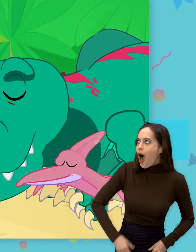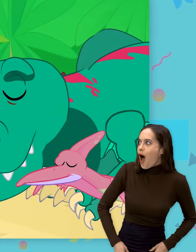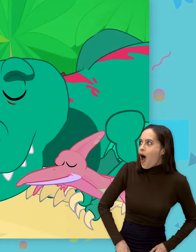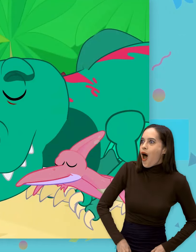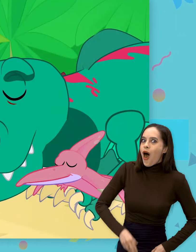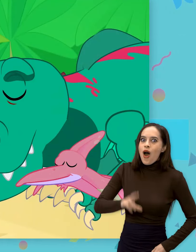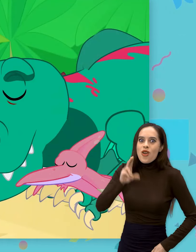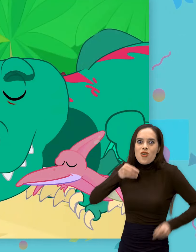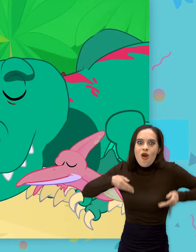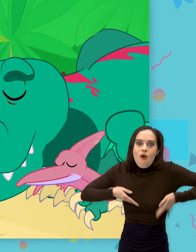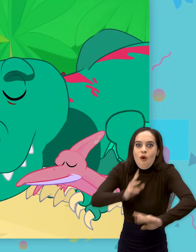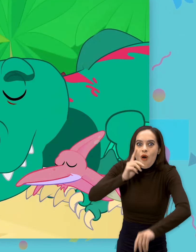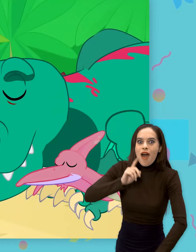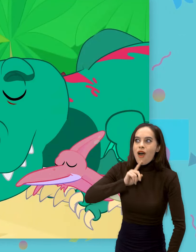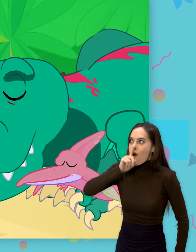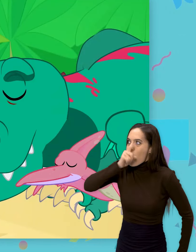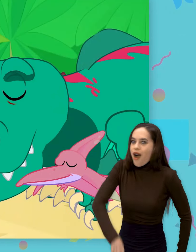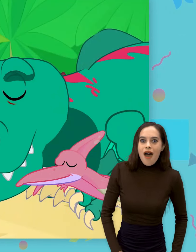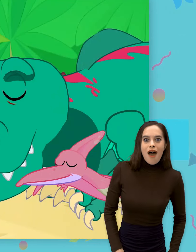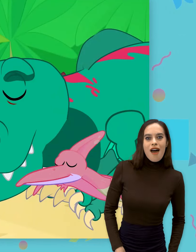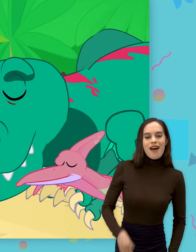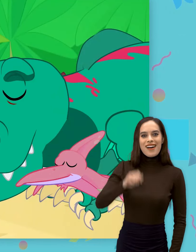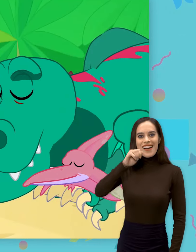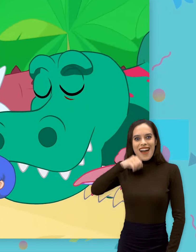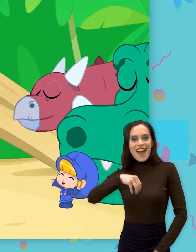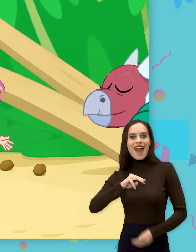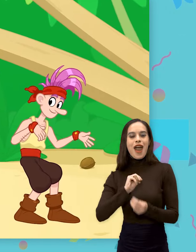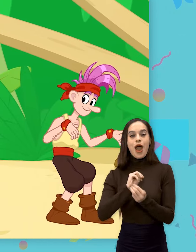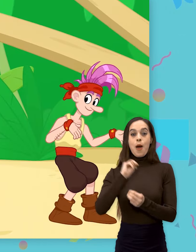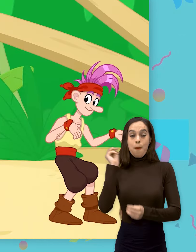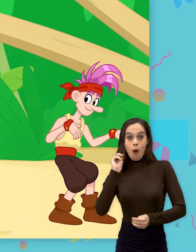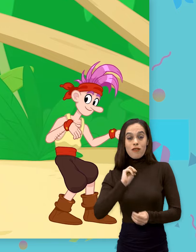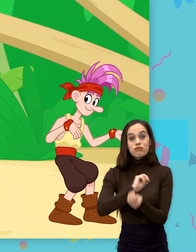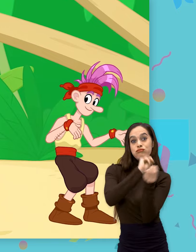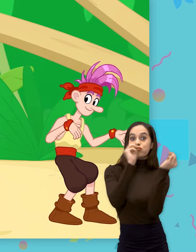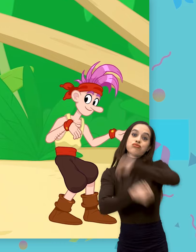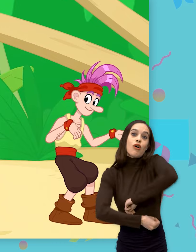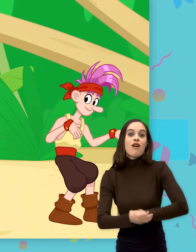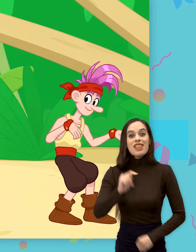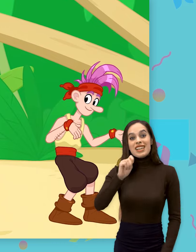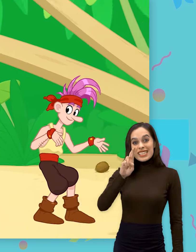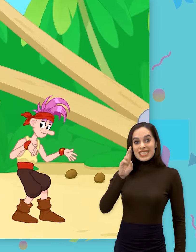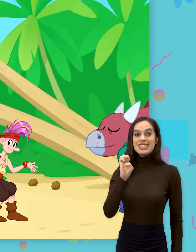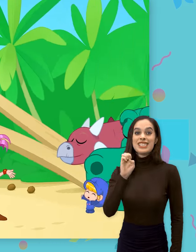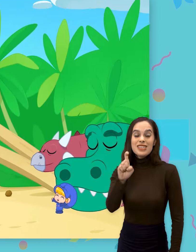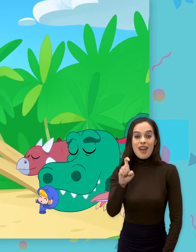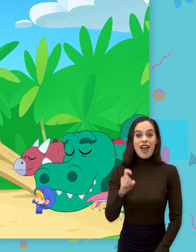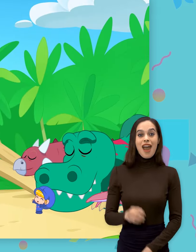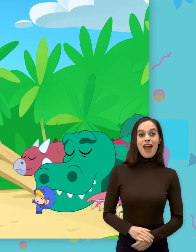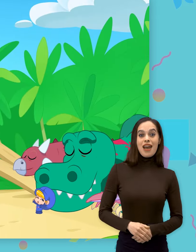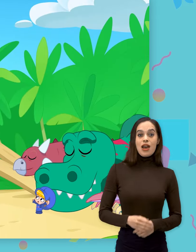Wow! Really? Morphle, morph into a T-Rex, too!